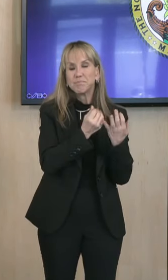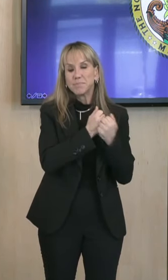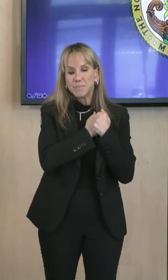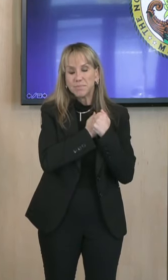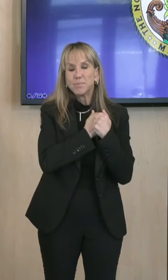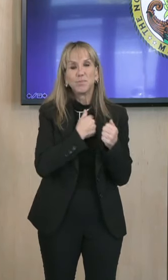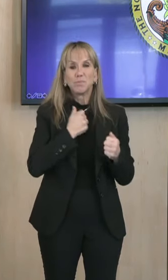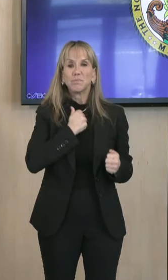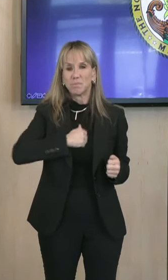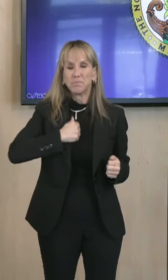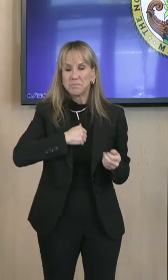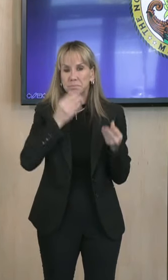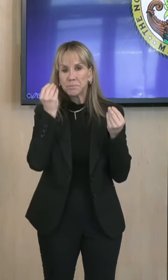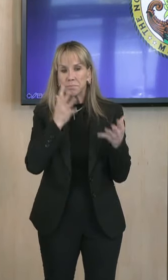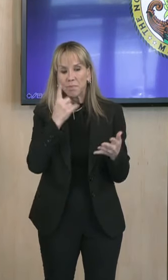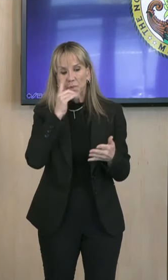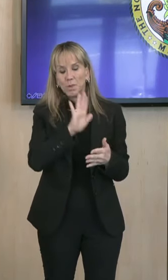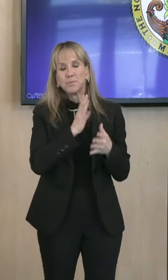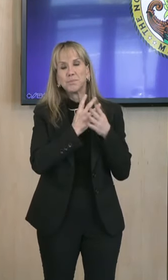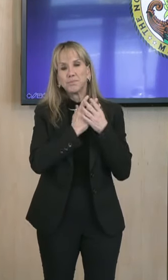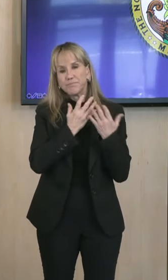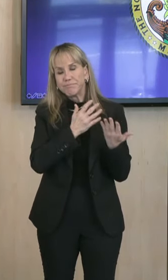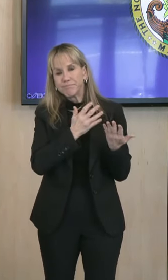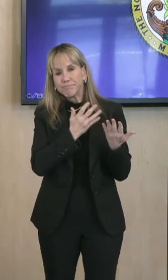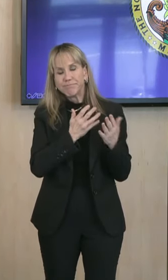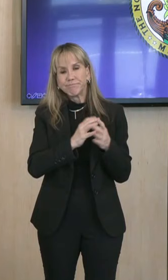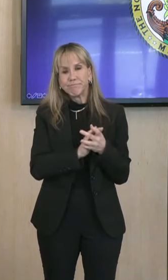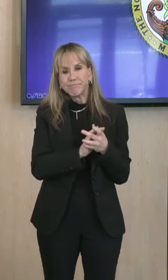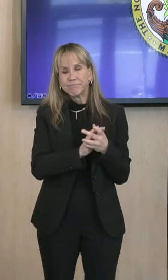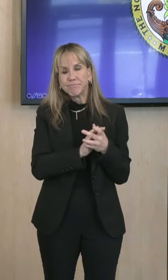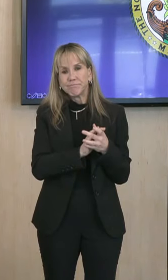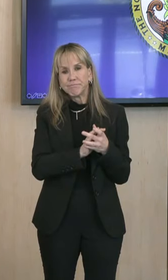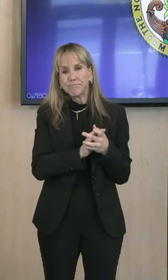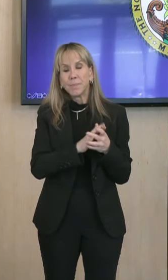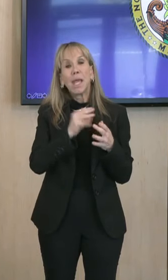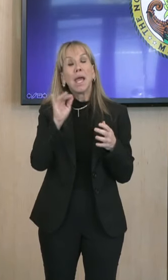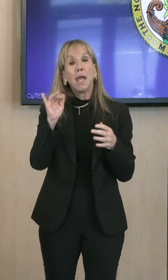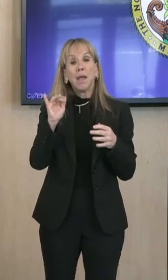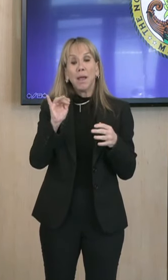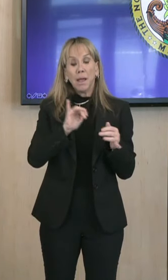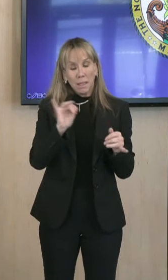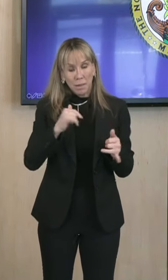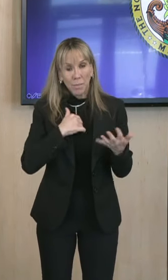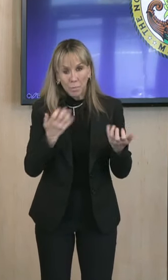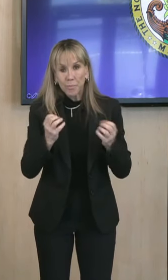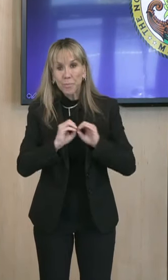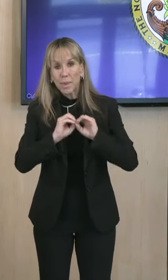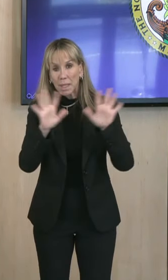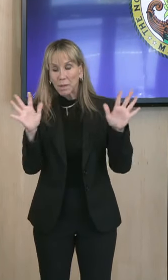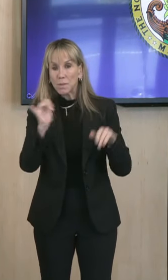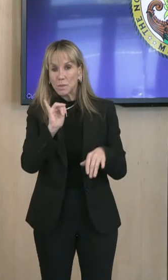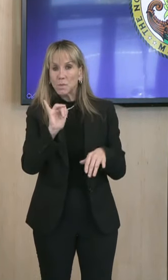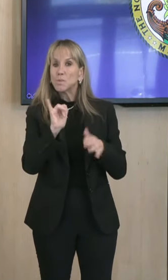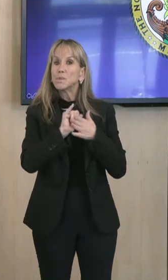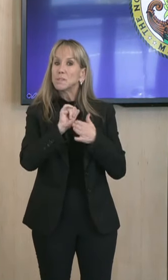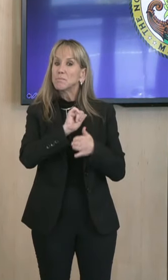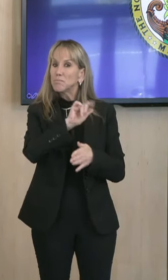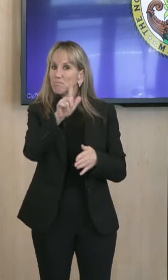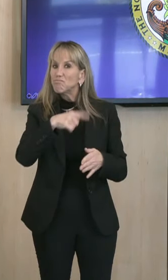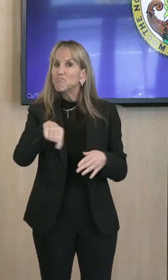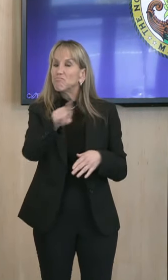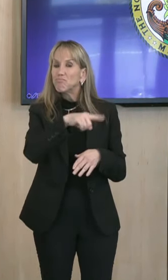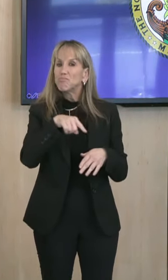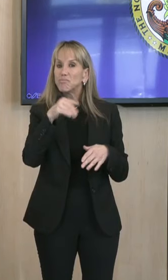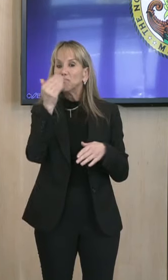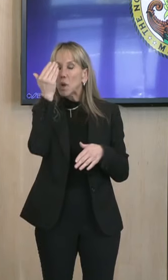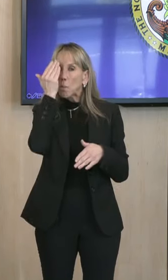loss. For the sake of clarification, I also want to make sure that everybody is aware, and especially those